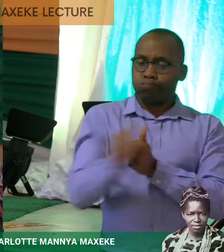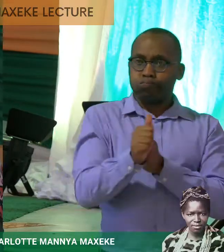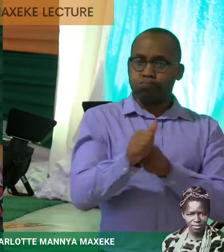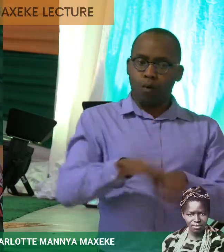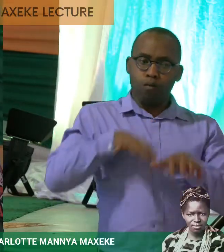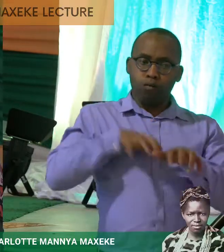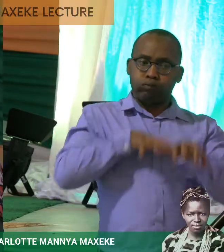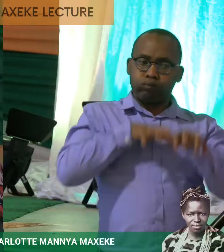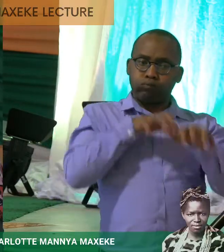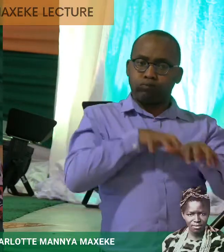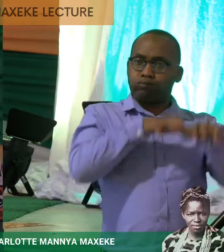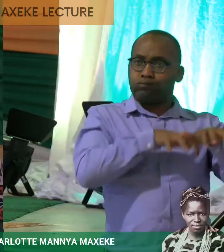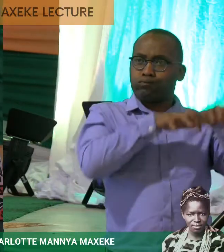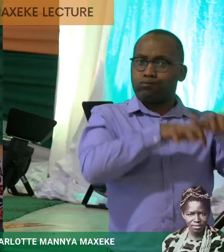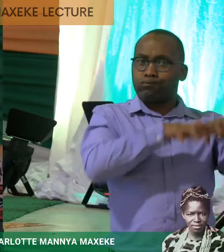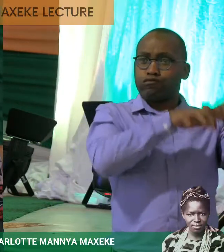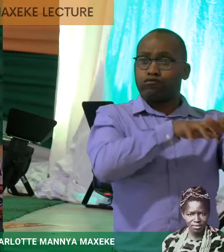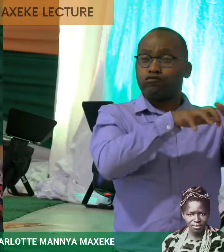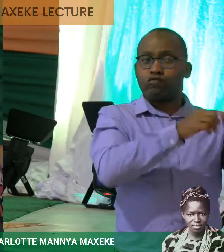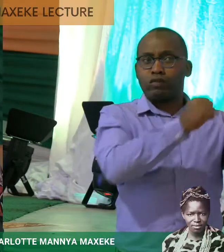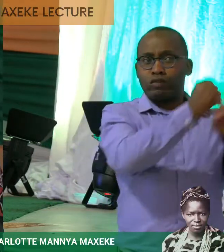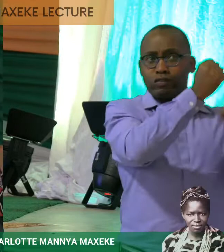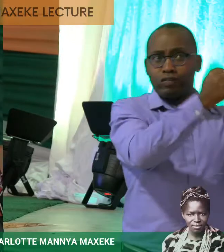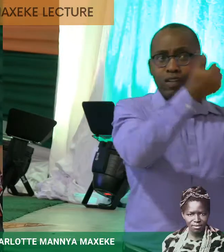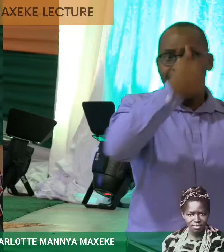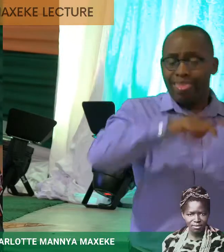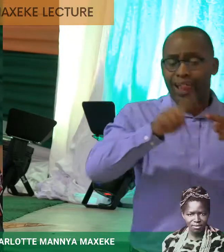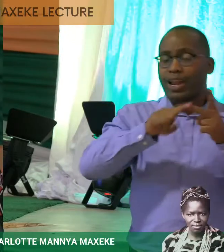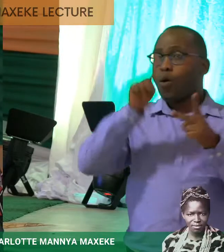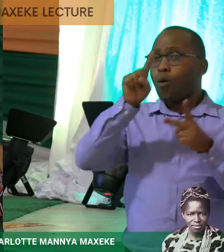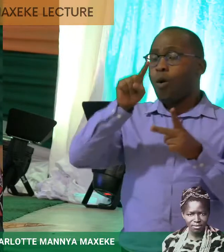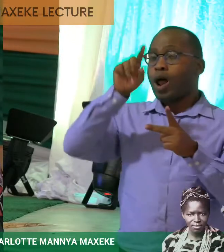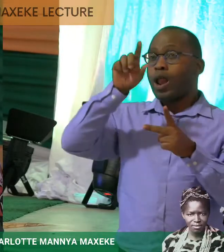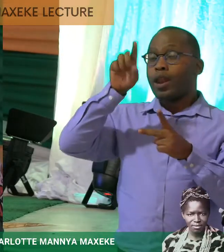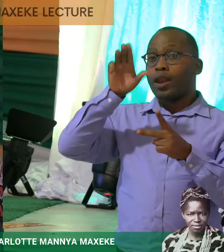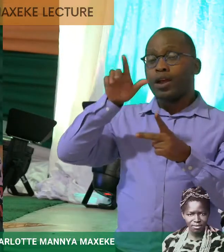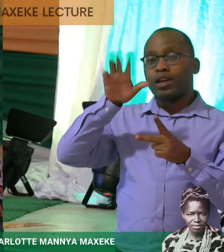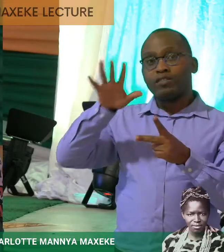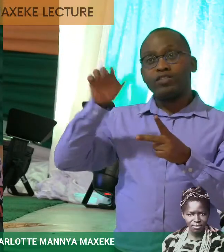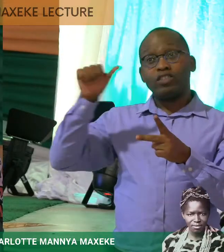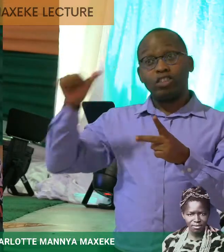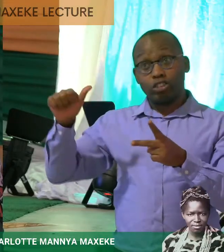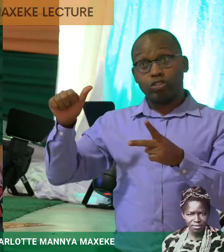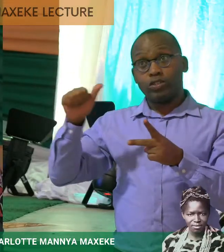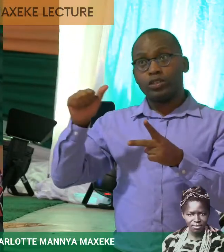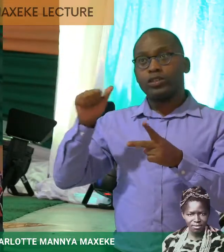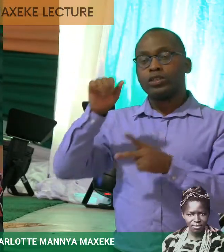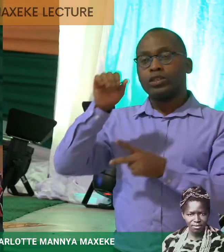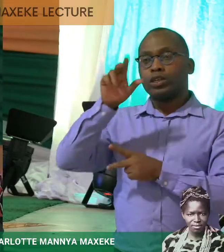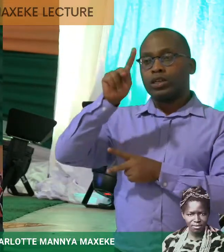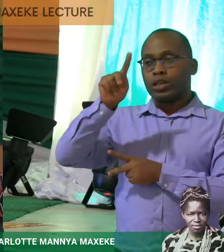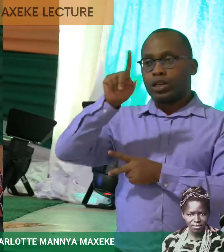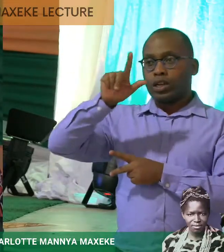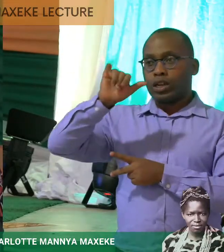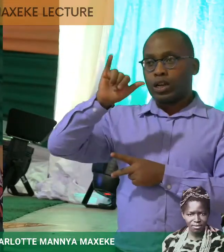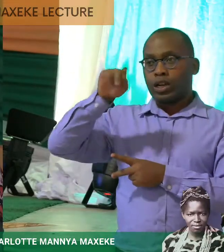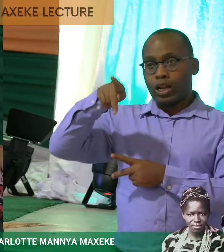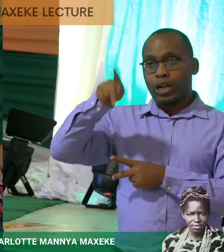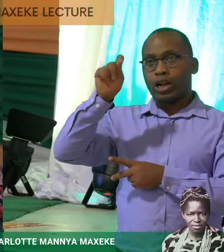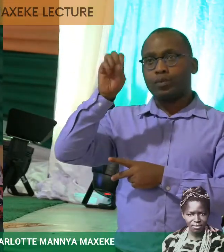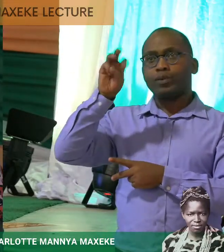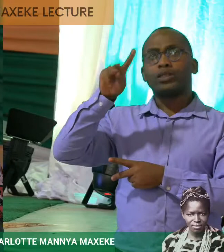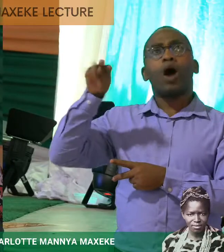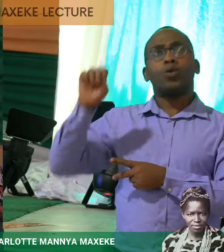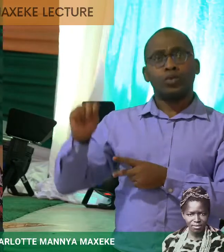of the People in 1955 in Cliptown, where the Freedom Charter was unveiled and adopted. And